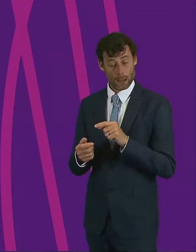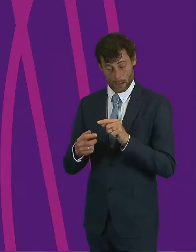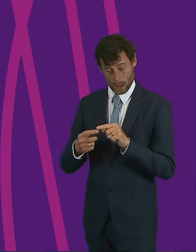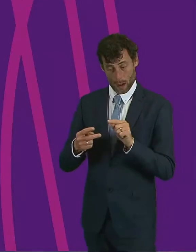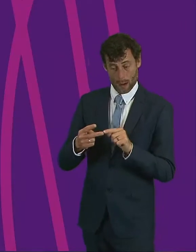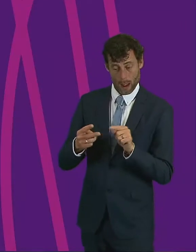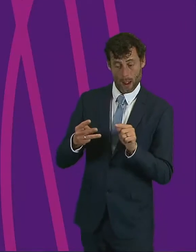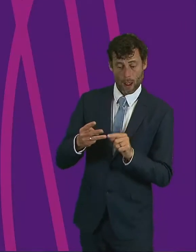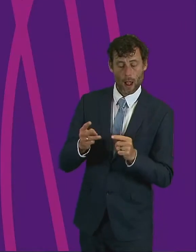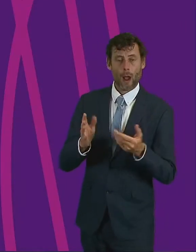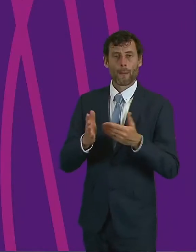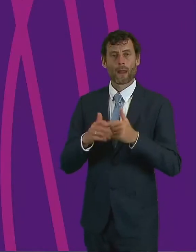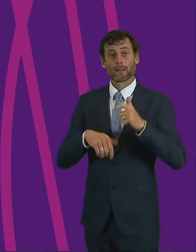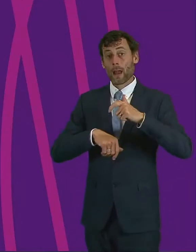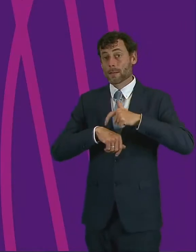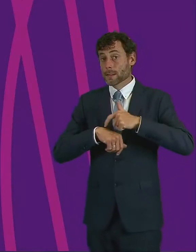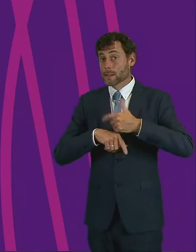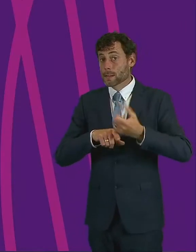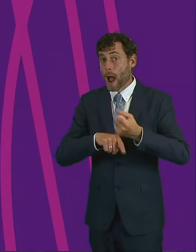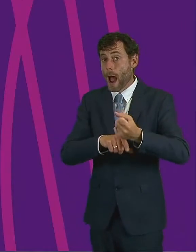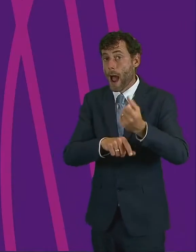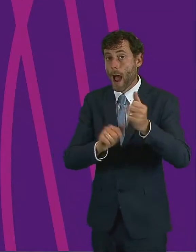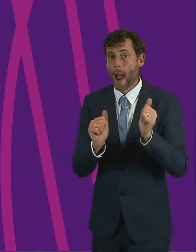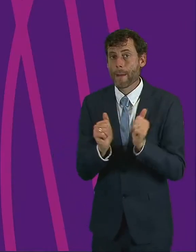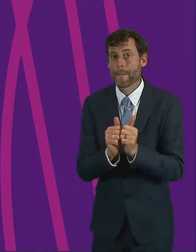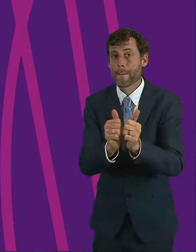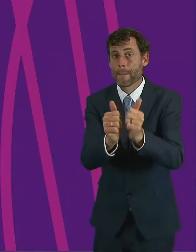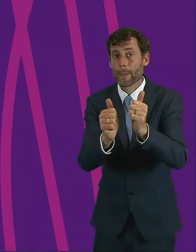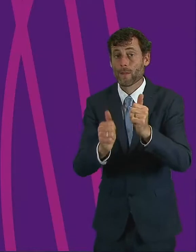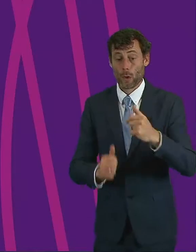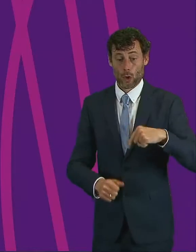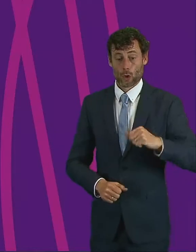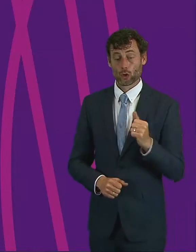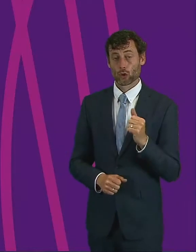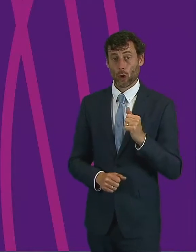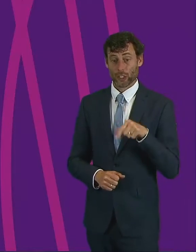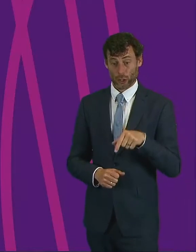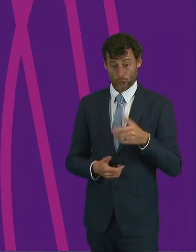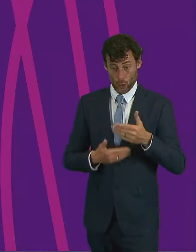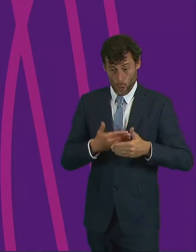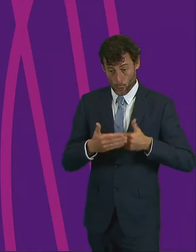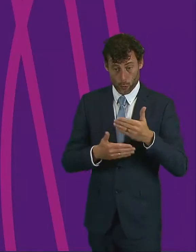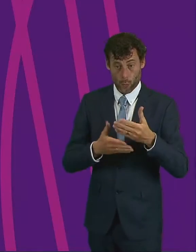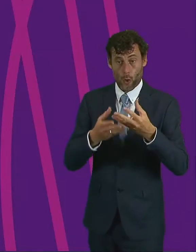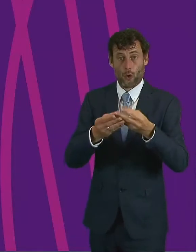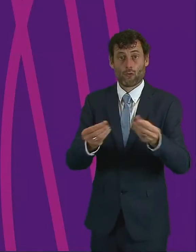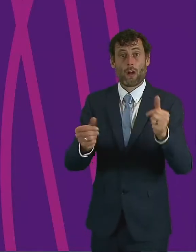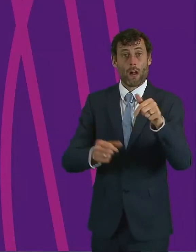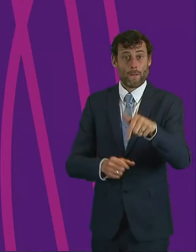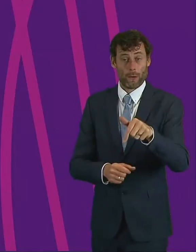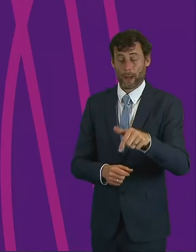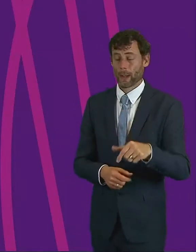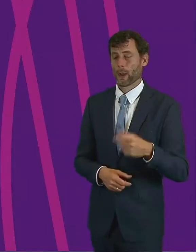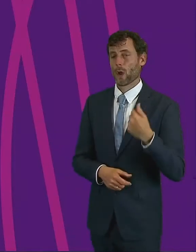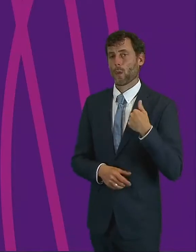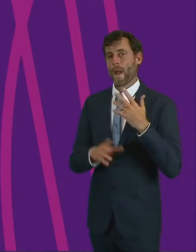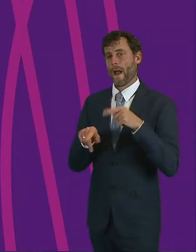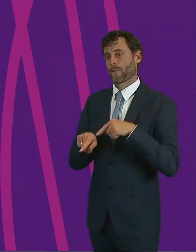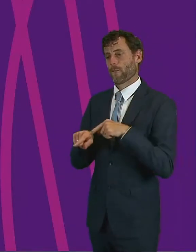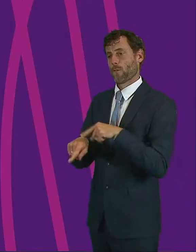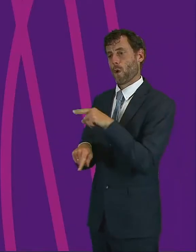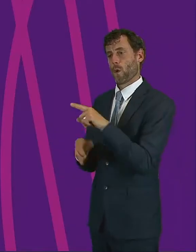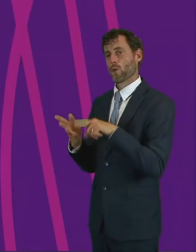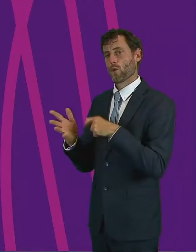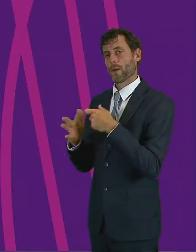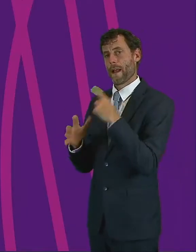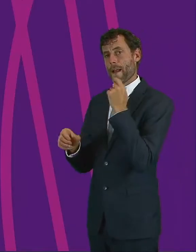intensely problematic for Scotland's recovery that, again, we have had to await the culmination of the UK government policy process and respond